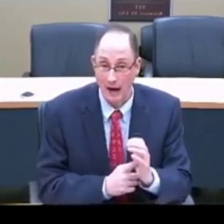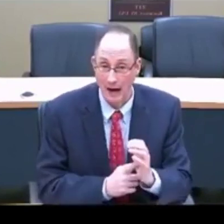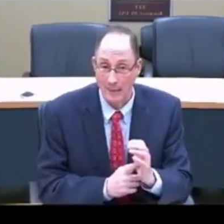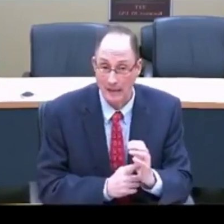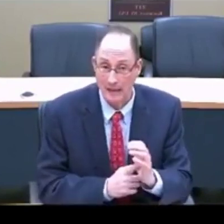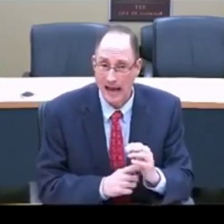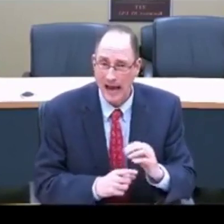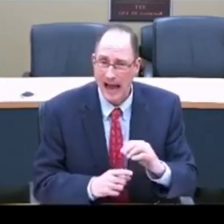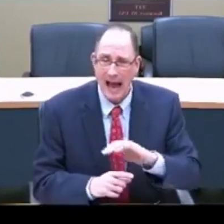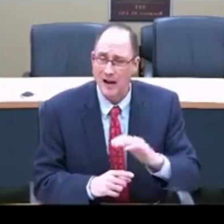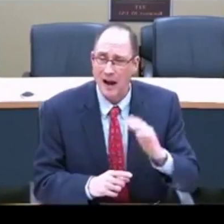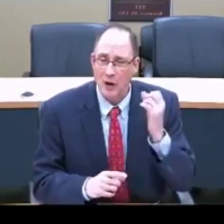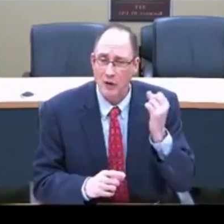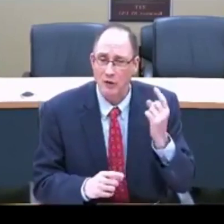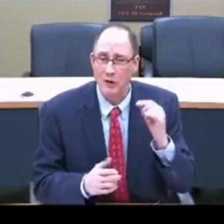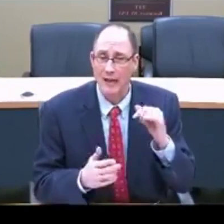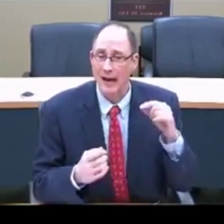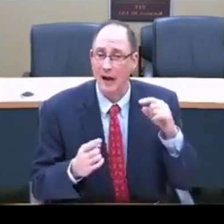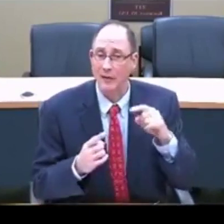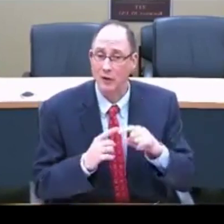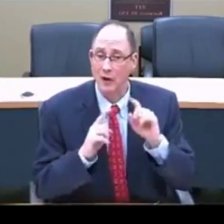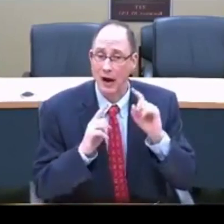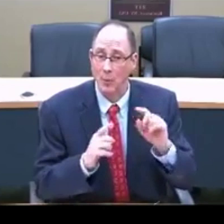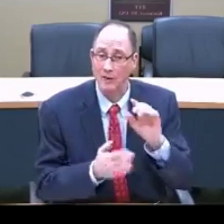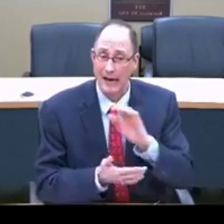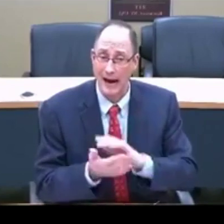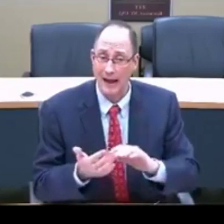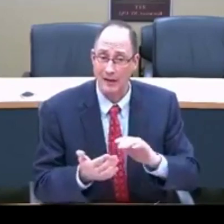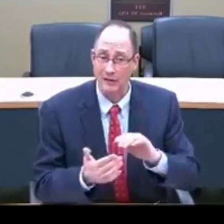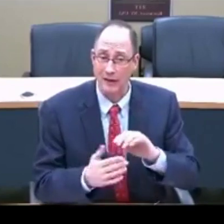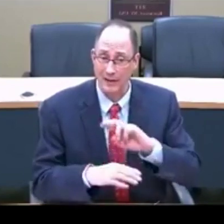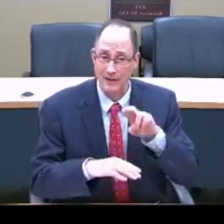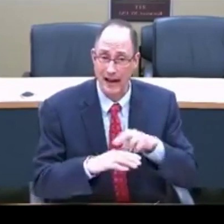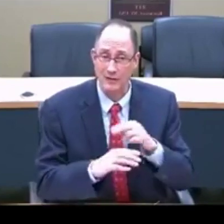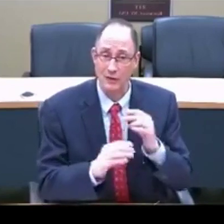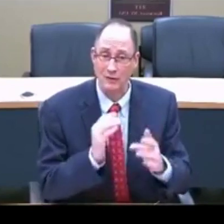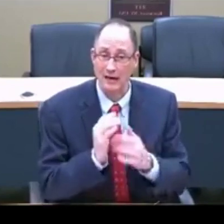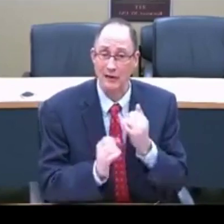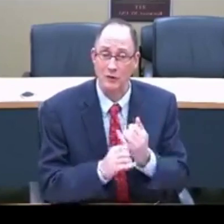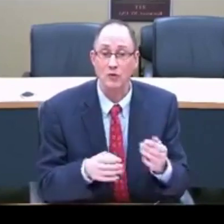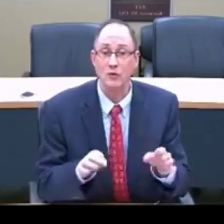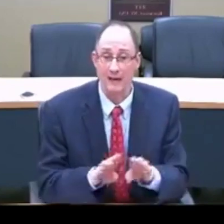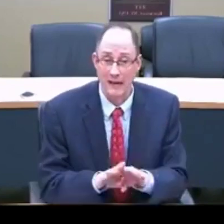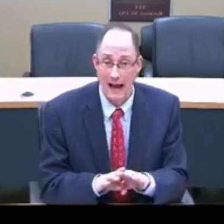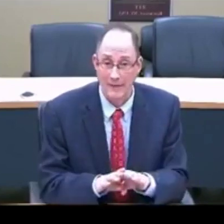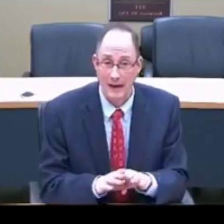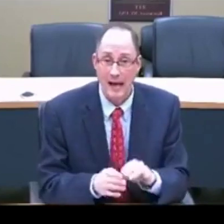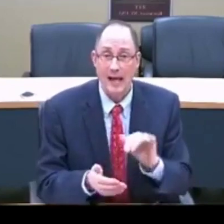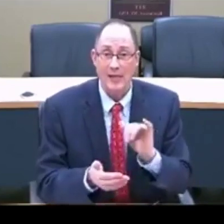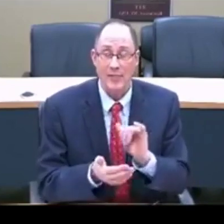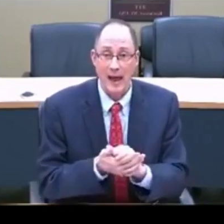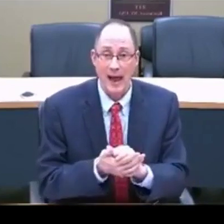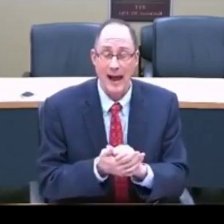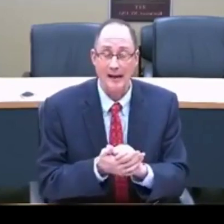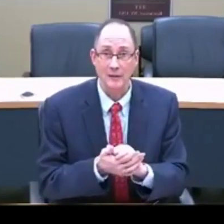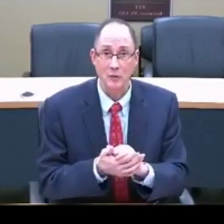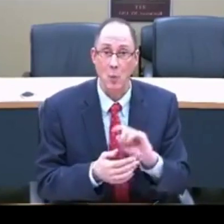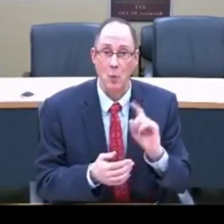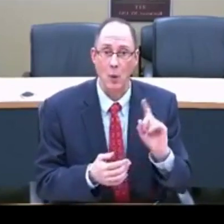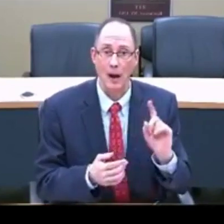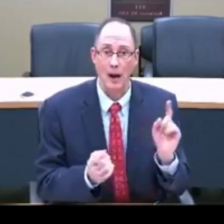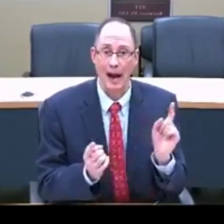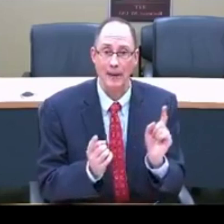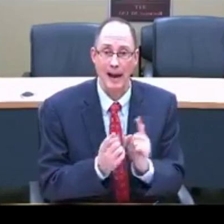environments. I never understood that until I went to college at the National Attempt for the Deaf. That's